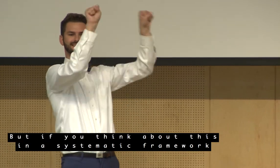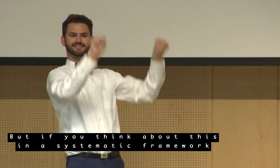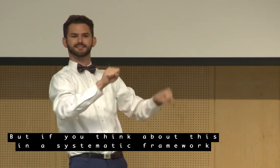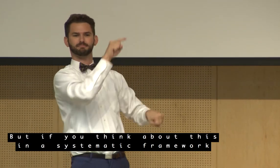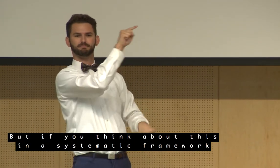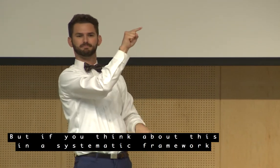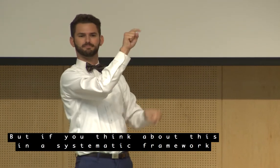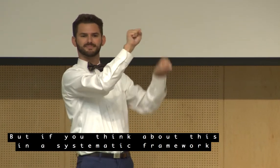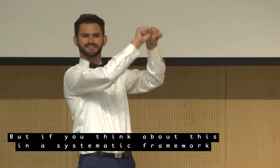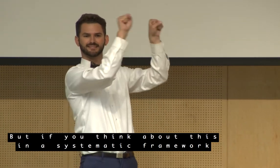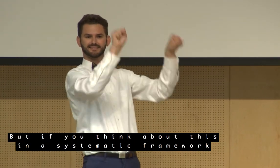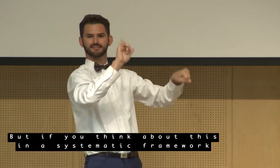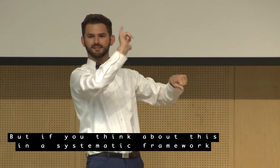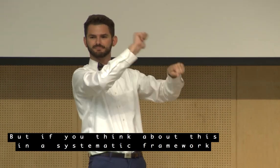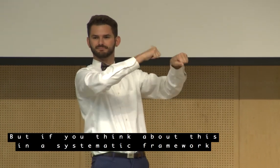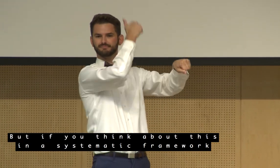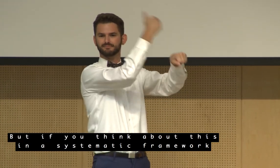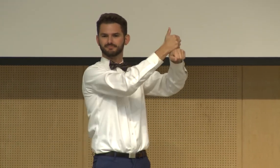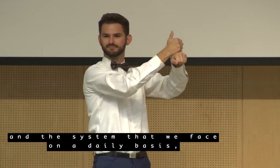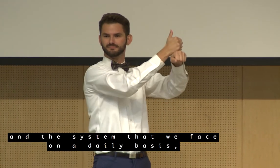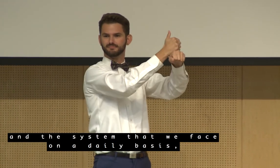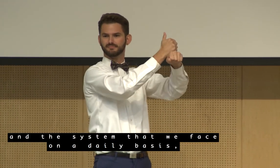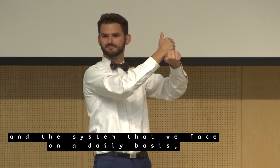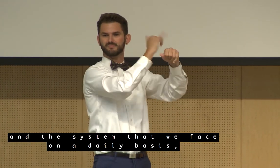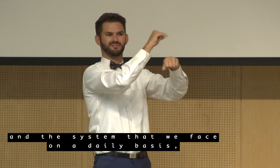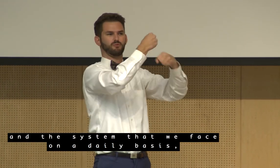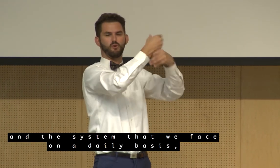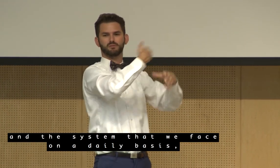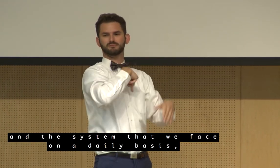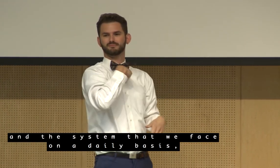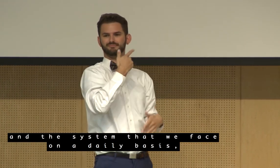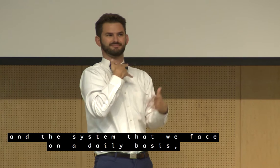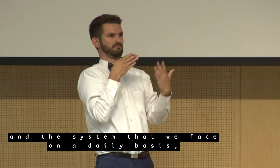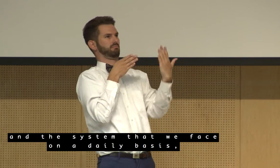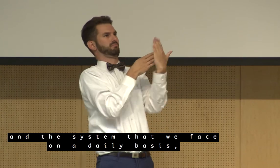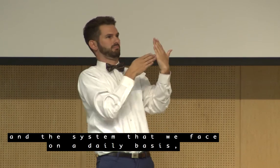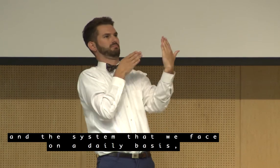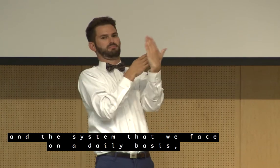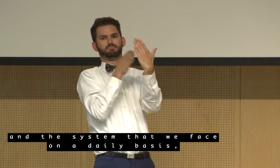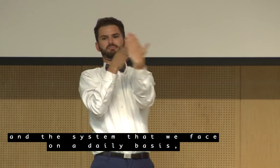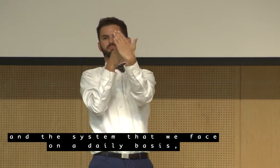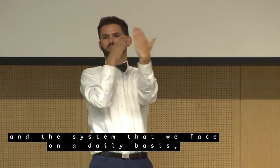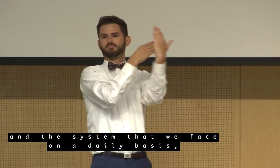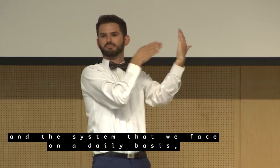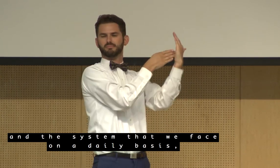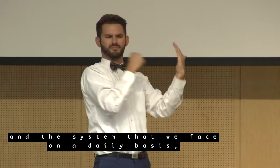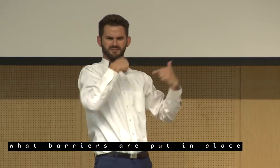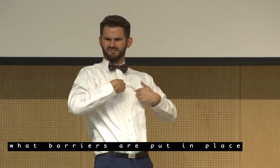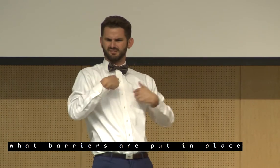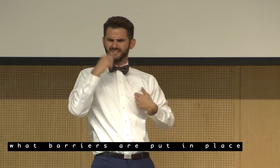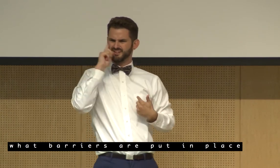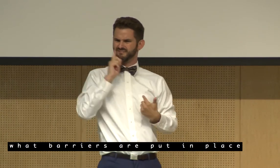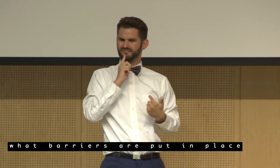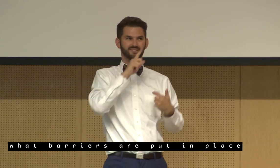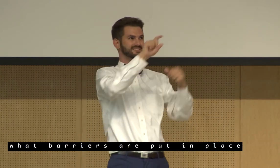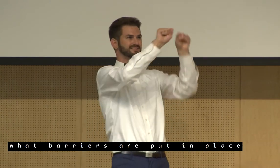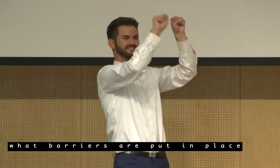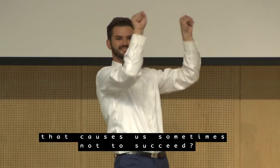a systematic framework, and the system that we face on a daily basis, what barriers are put in place that causes